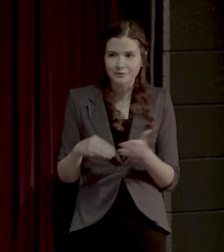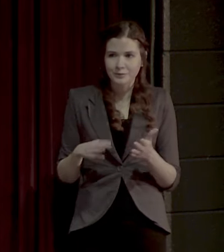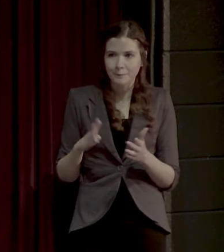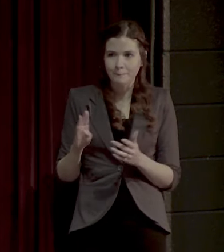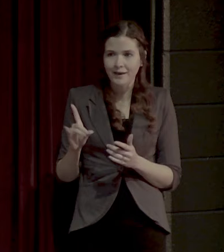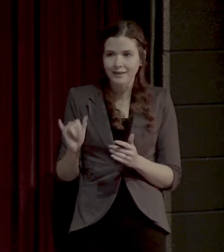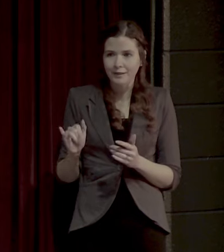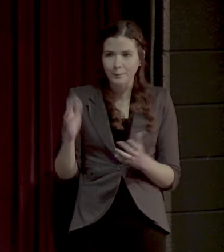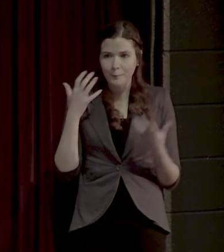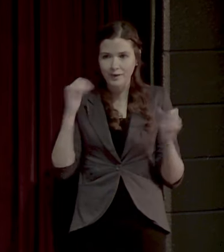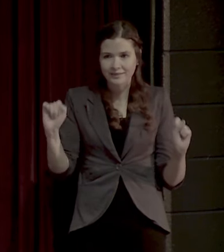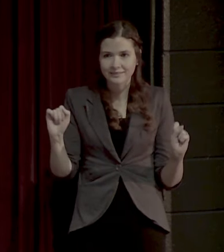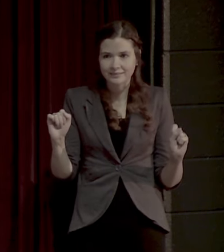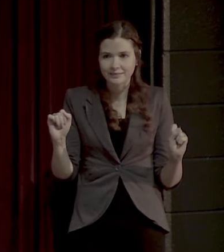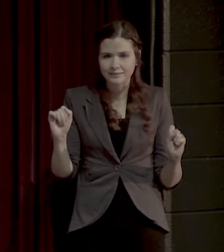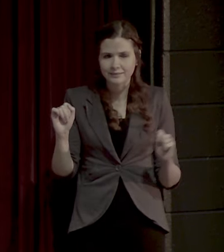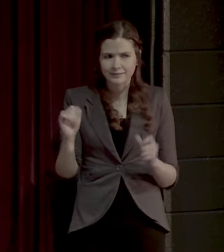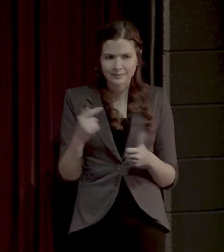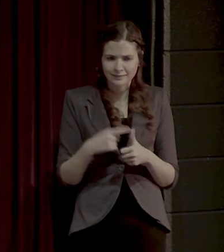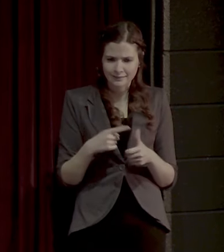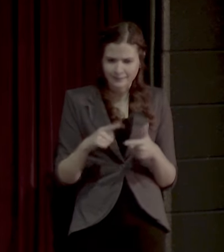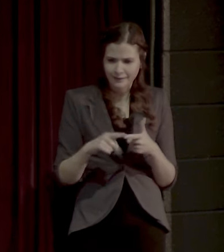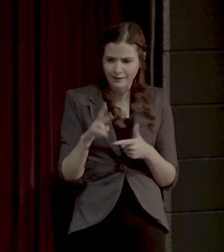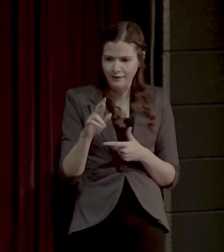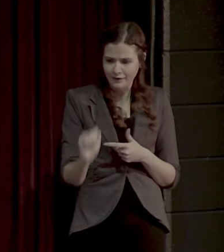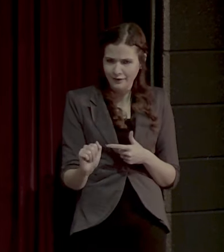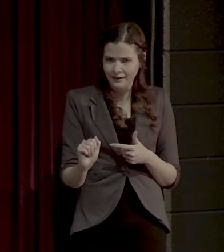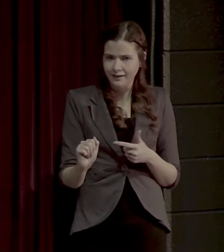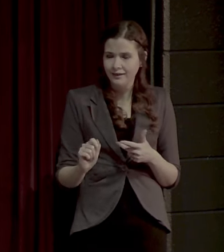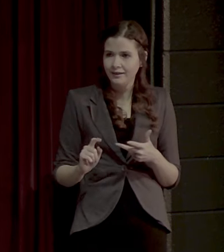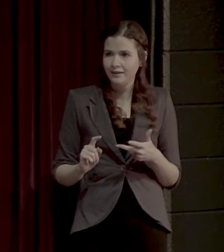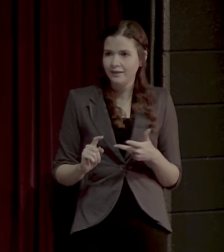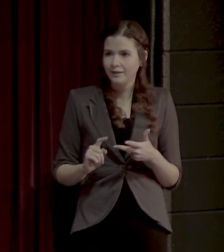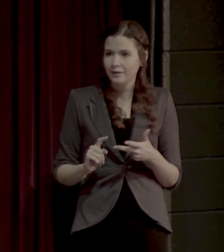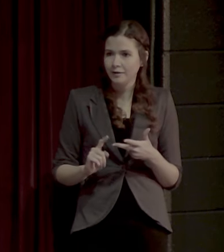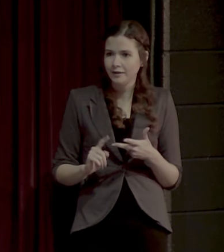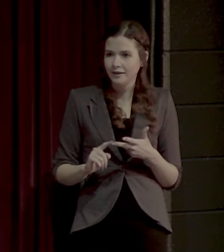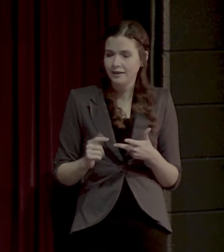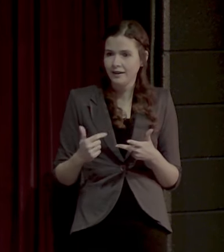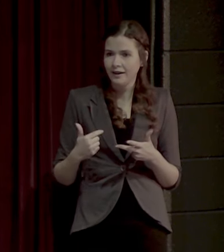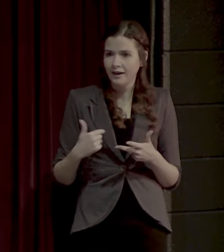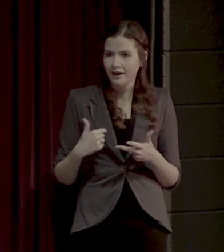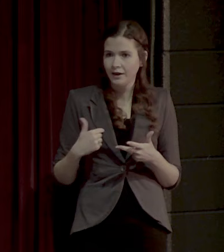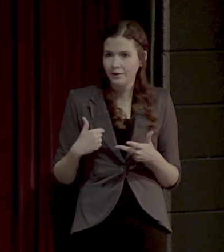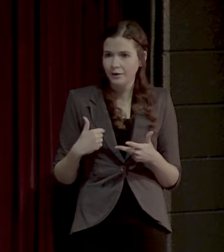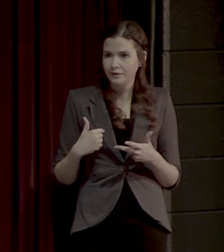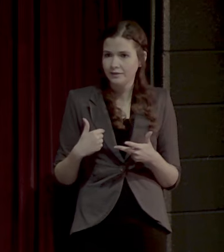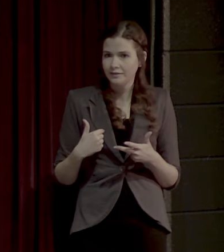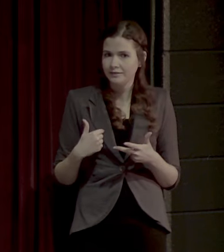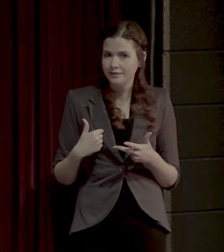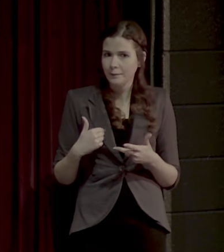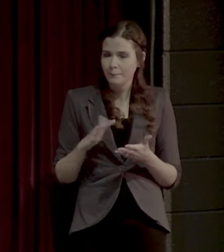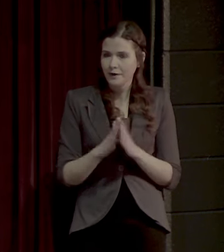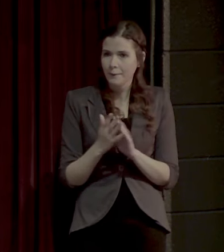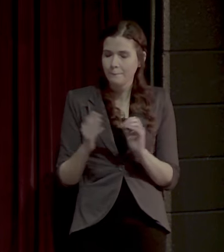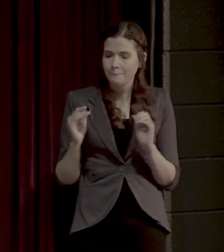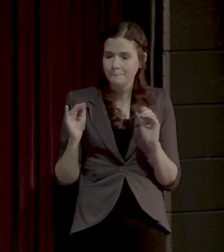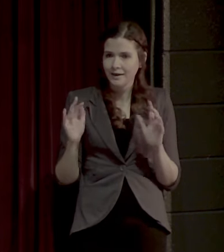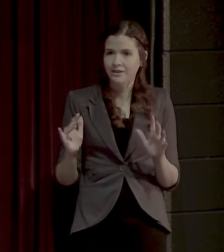president, an RA, resident assistant, and I was a part of the magic of bringing the school place to